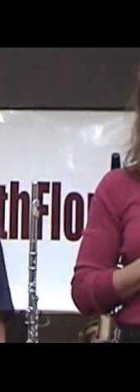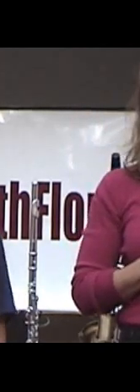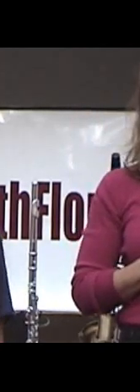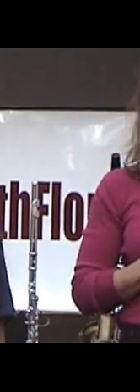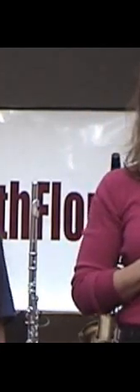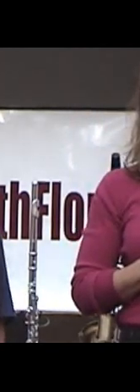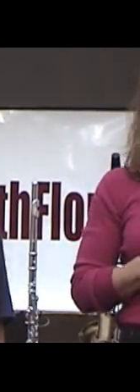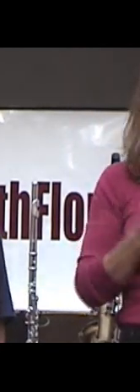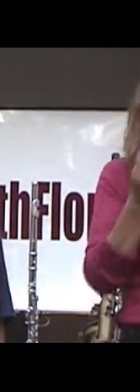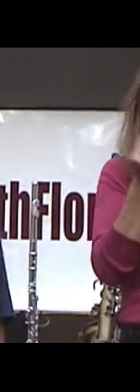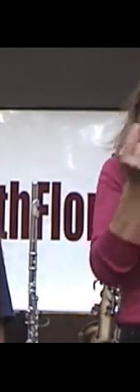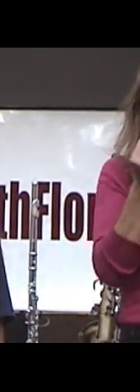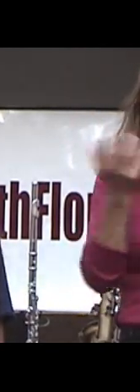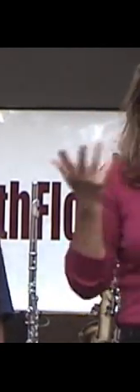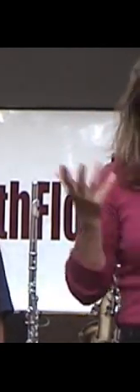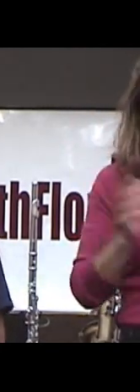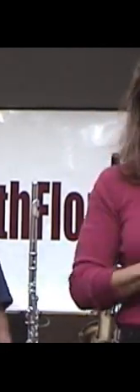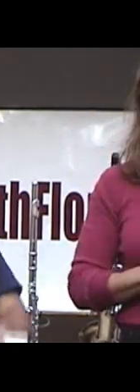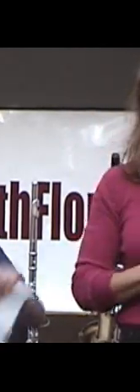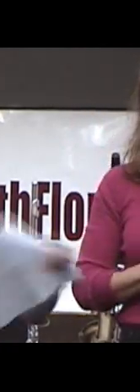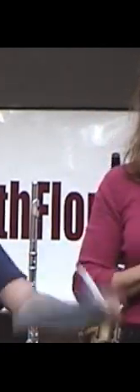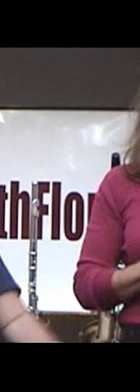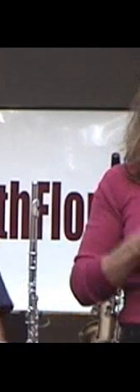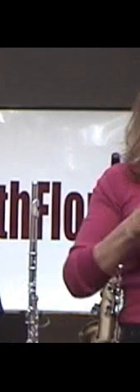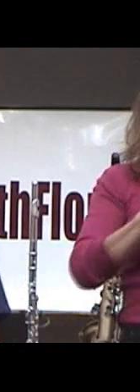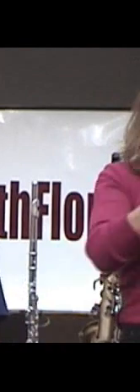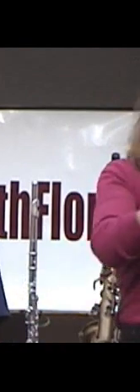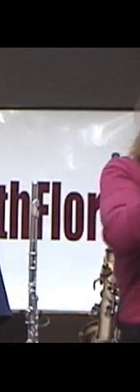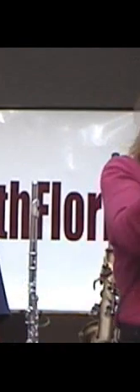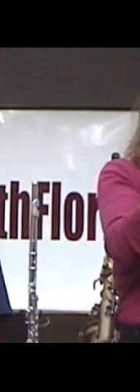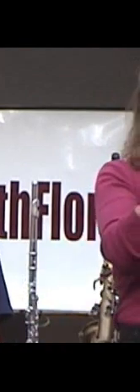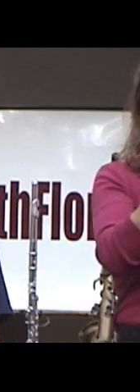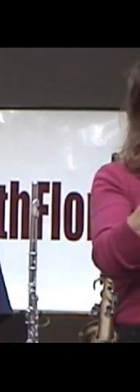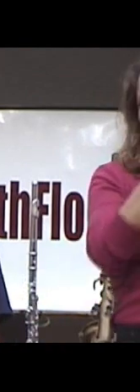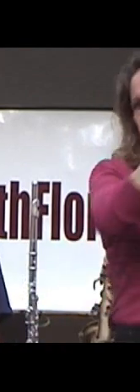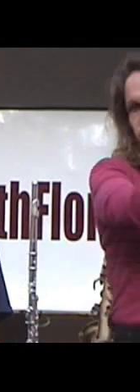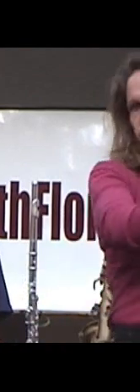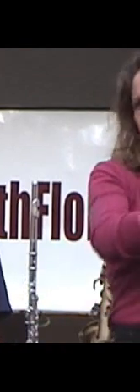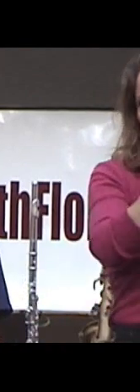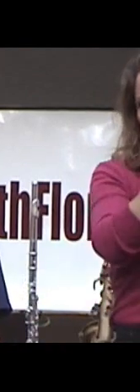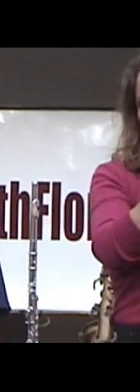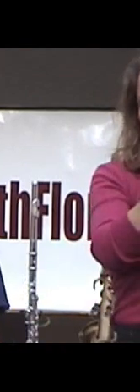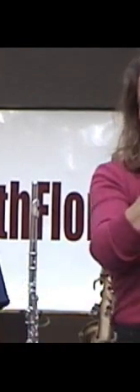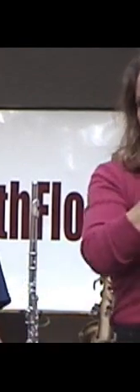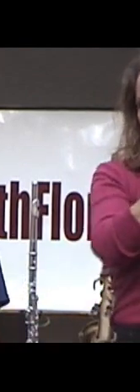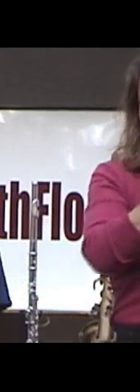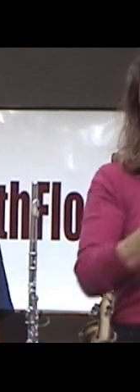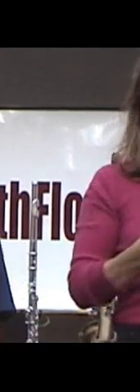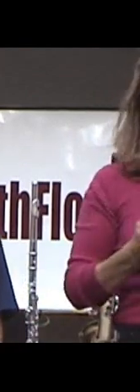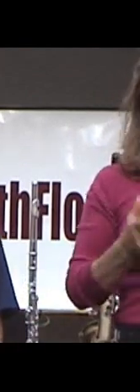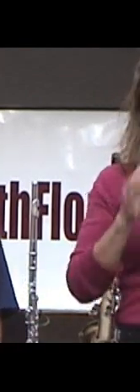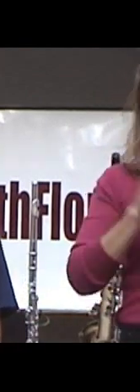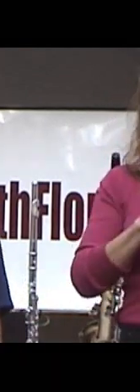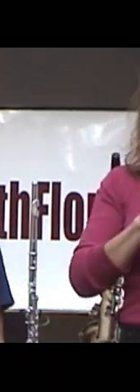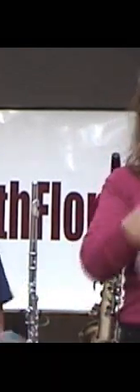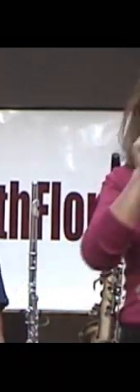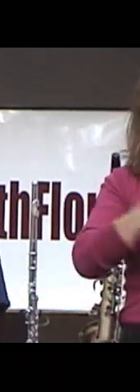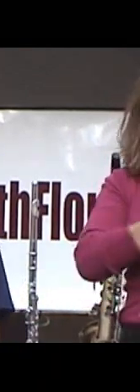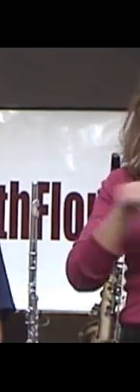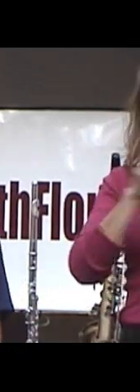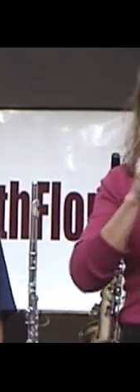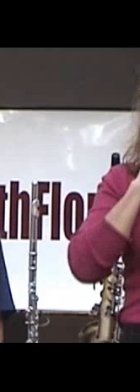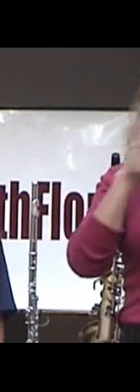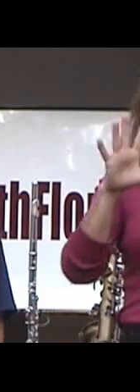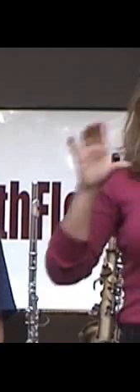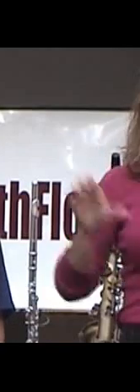What are we gonna do about it? Are you gonna let someone else take care of it? That's the kind of attitude you have. Nothing's gonna